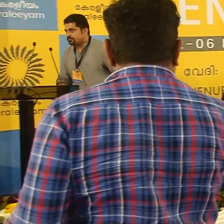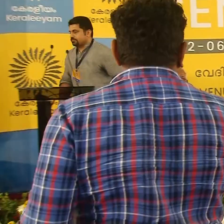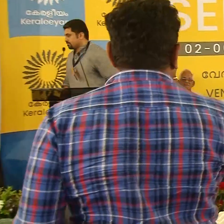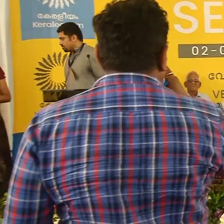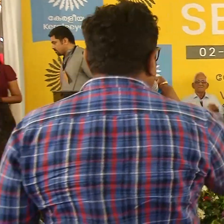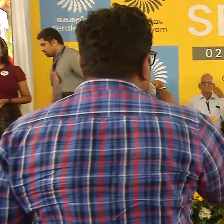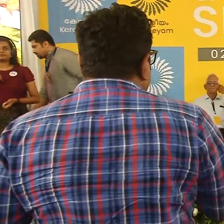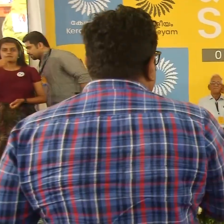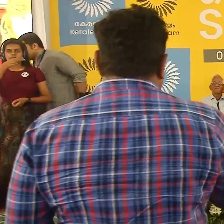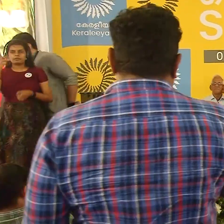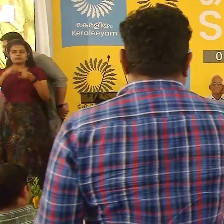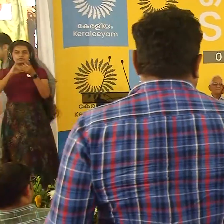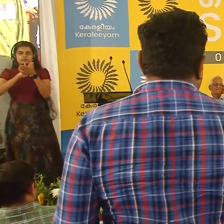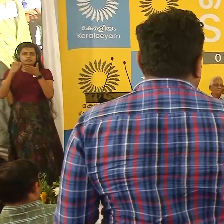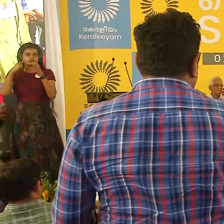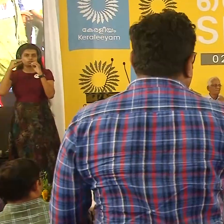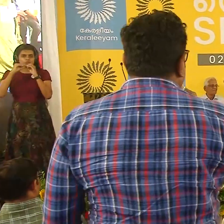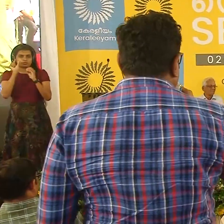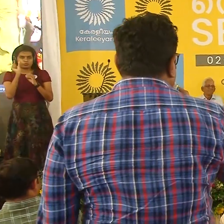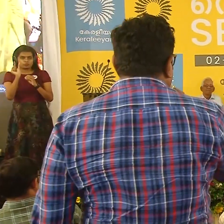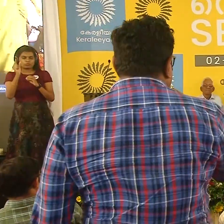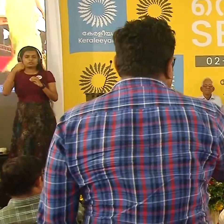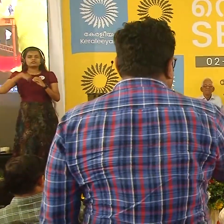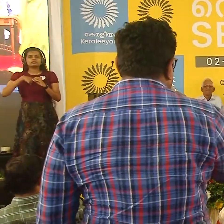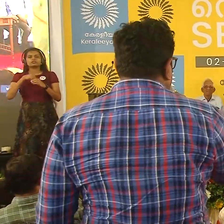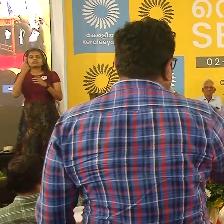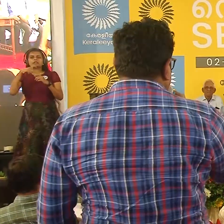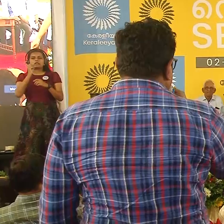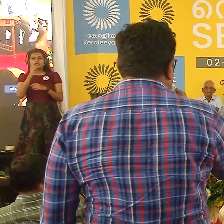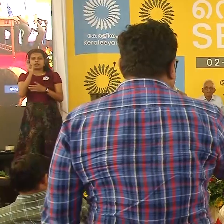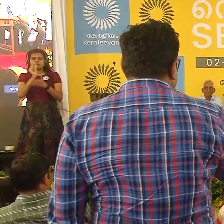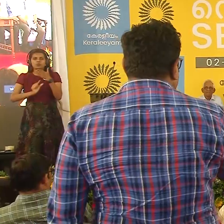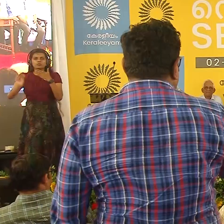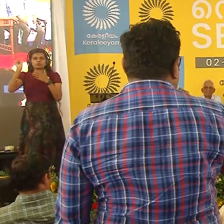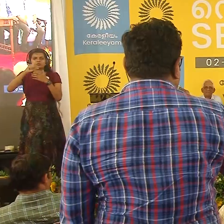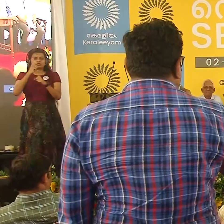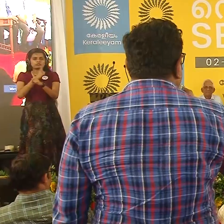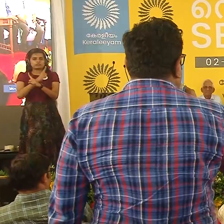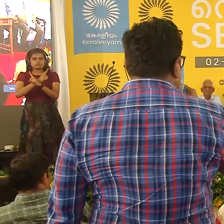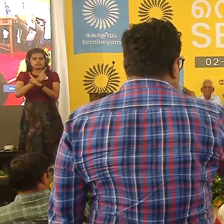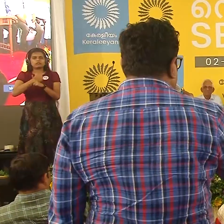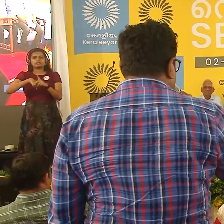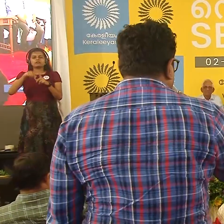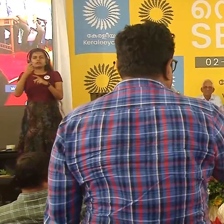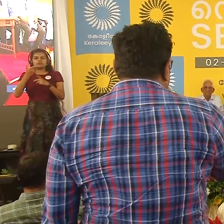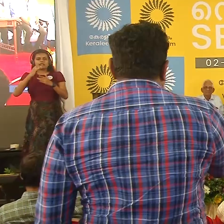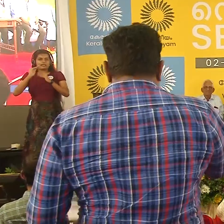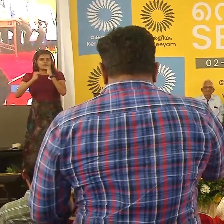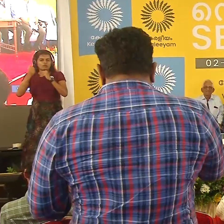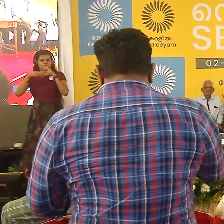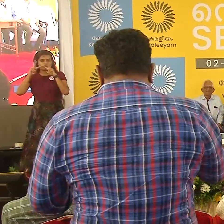Sir, my name is Shibu. I am working with University of Calicut, Assistant Professor, Department of Development